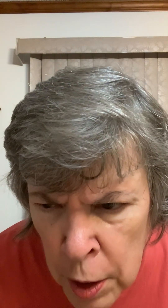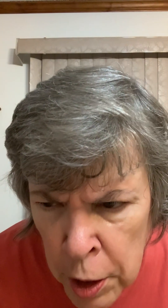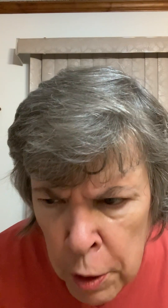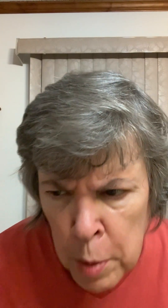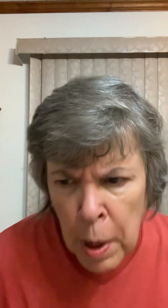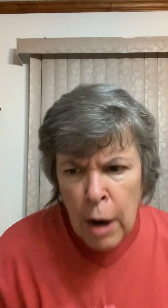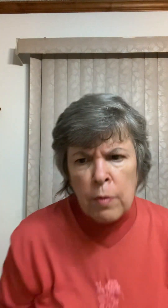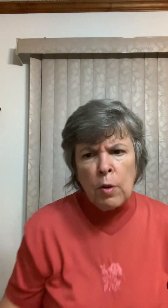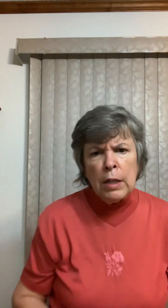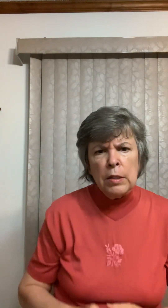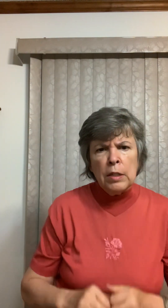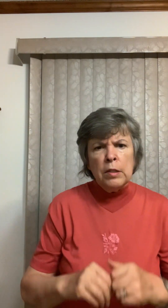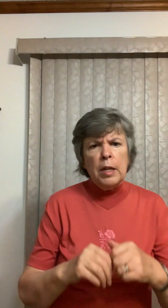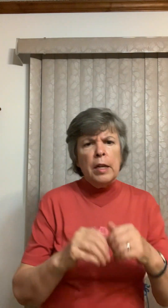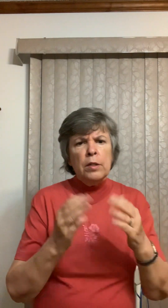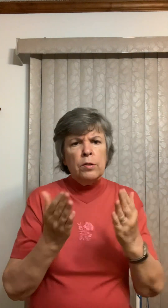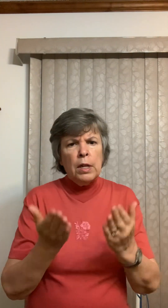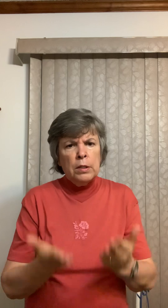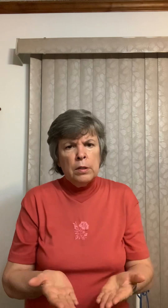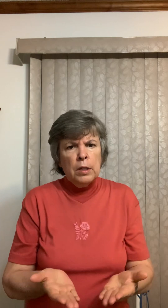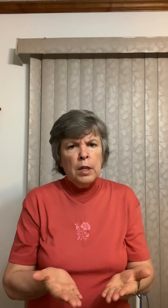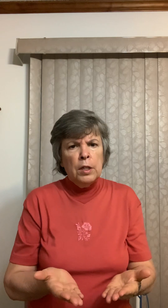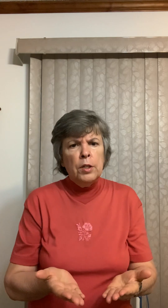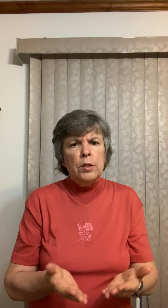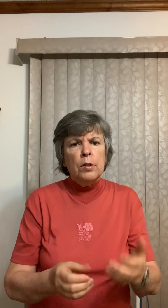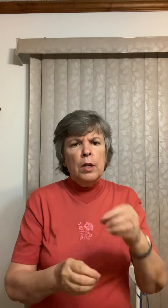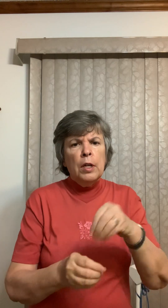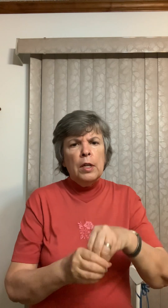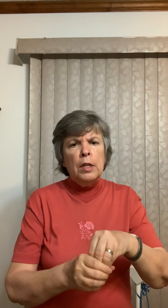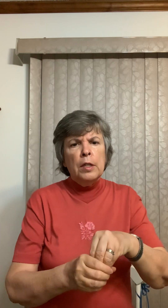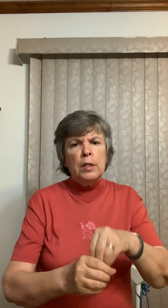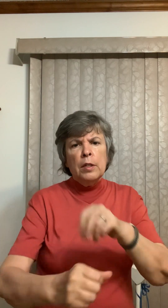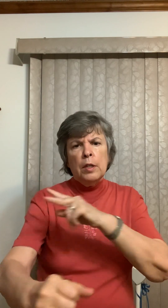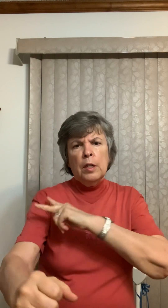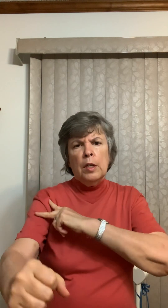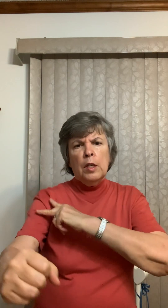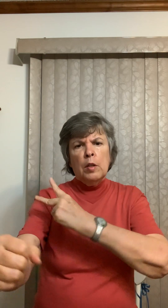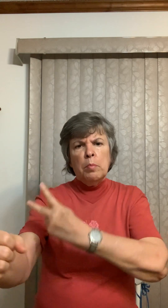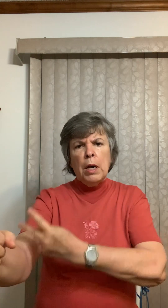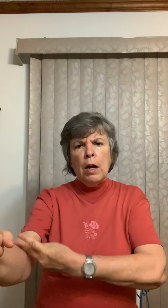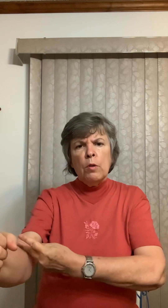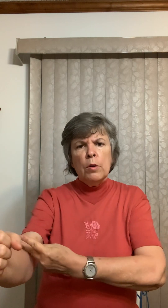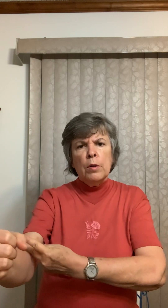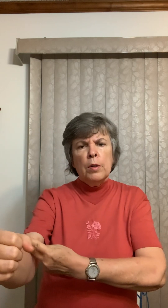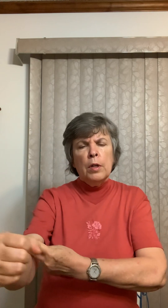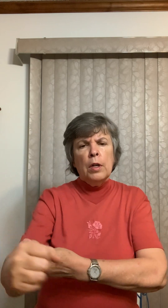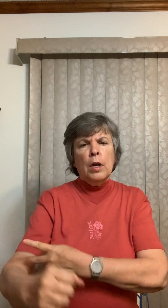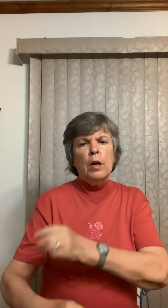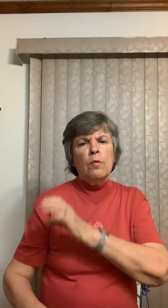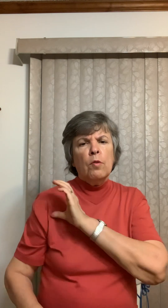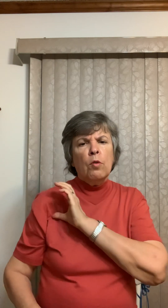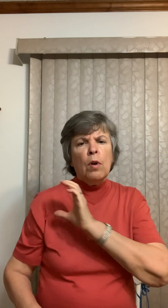Here in the power of Christ I stand. So that's again here in the power of